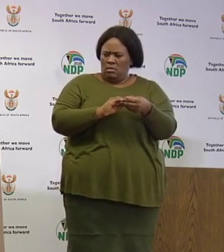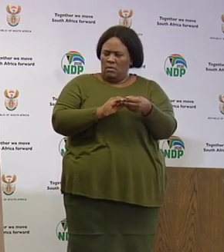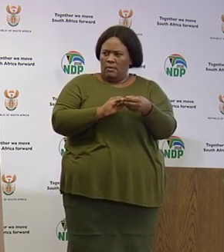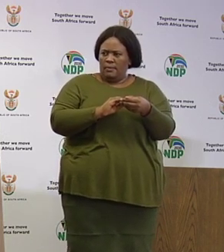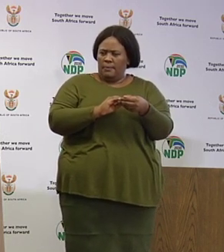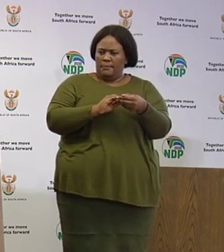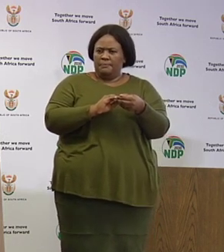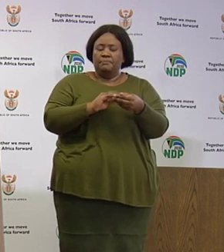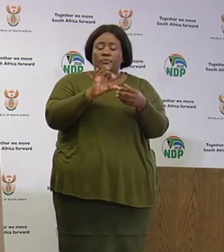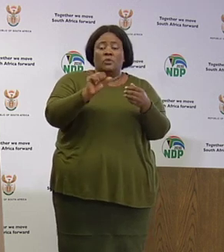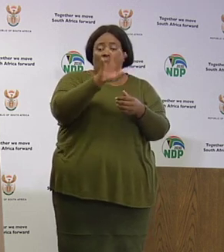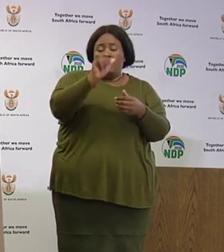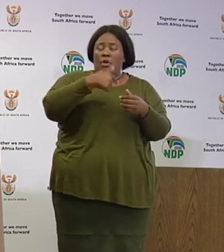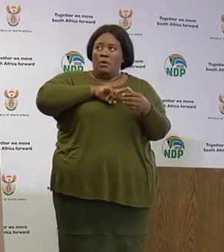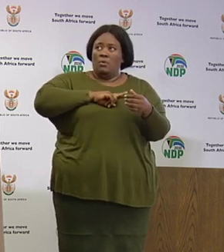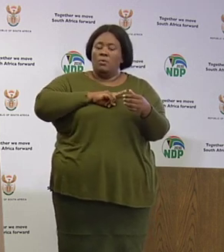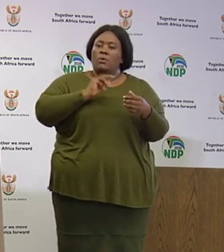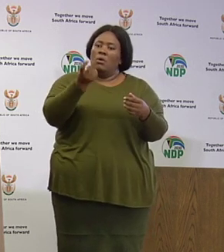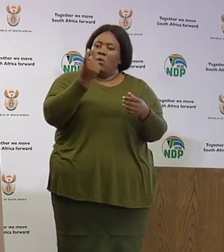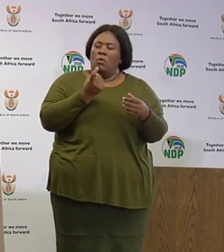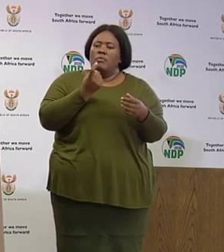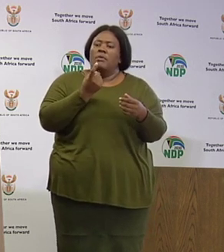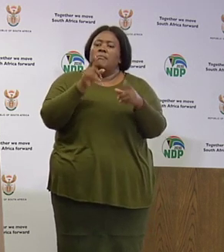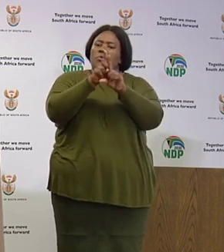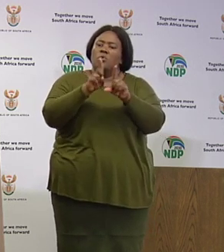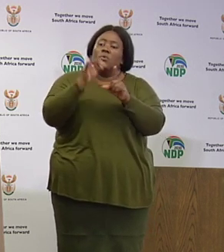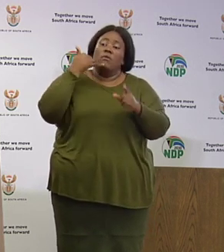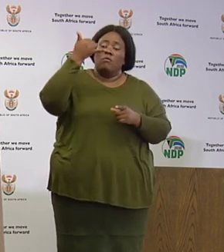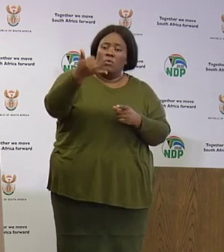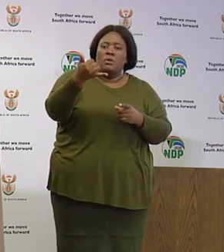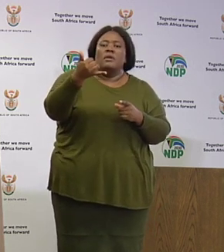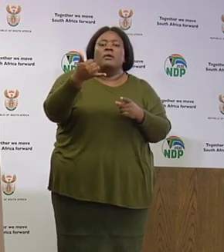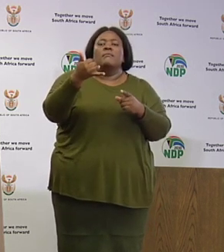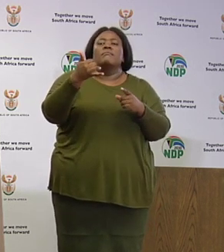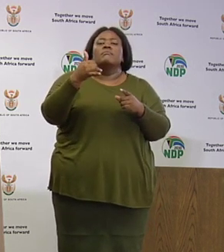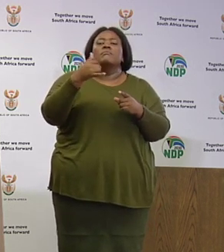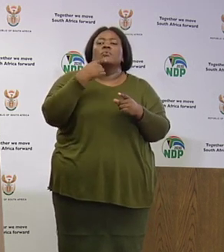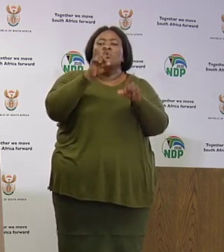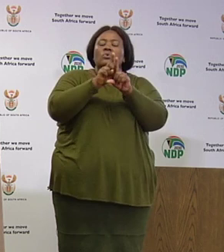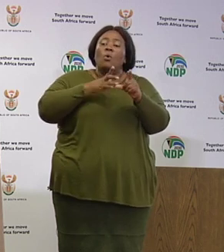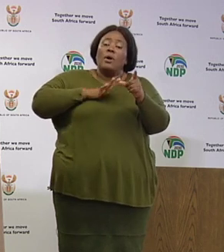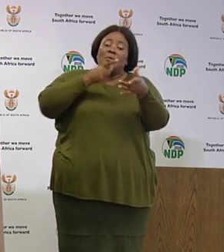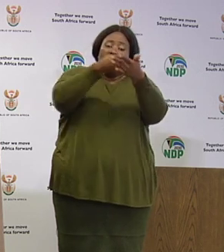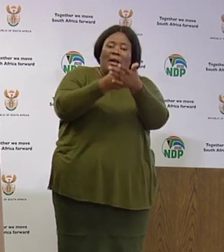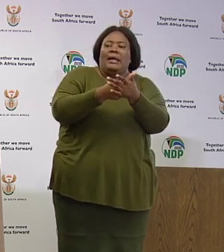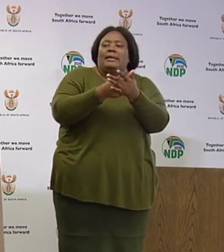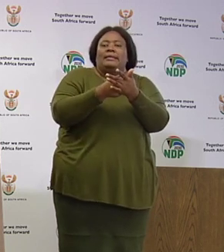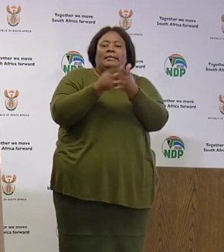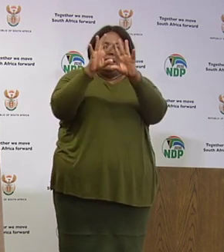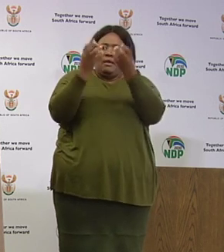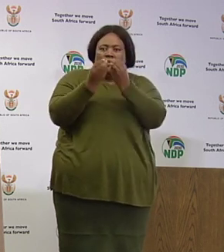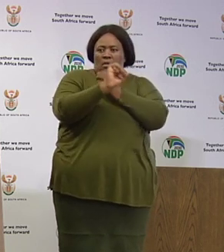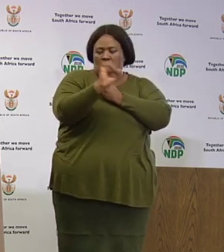Africa. We called them and indicated to them that we would like to buy out their entire stock. And they have put aside